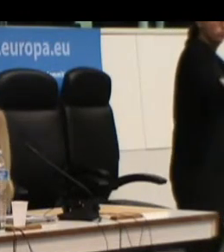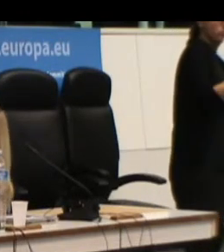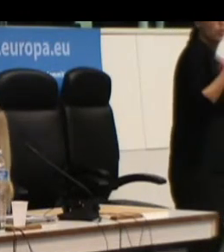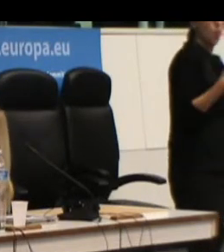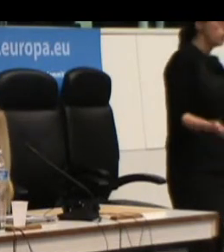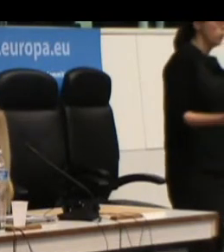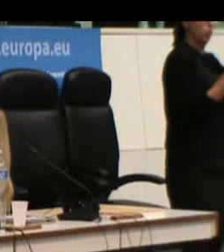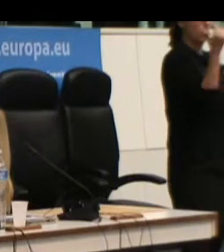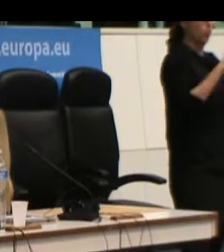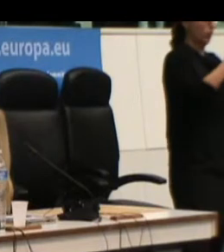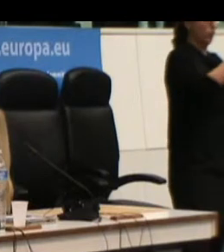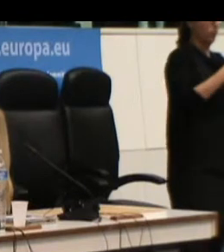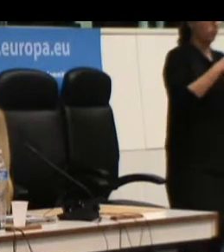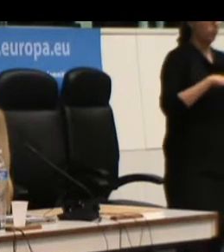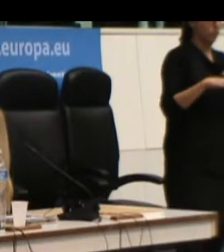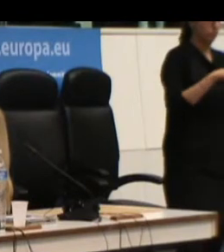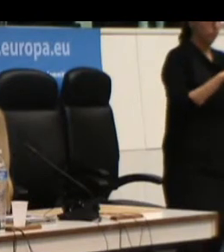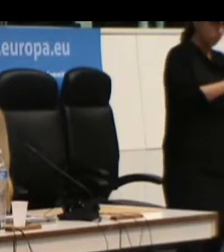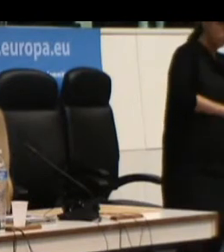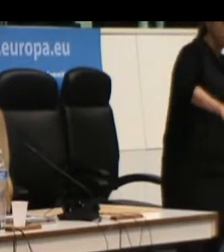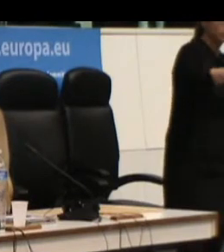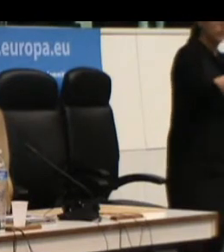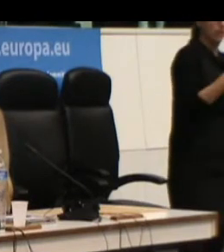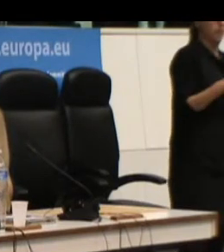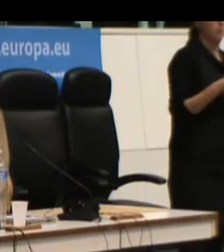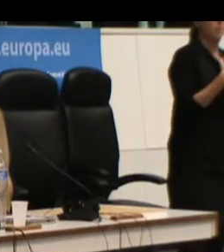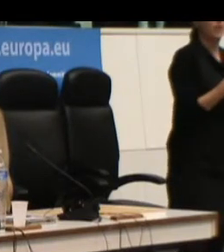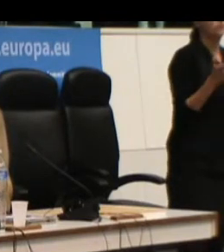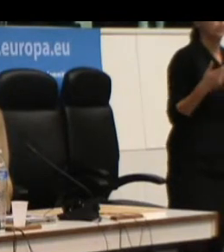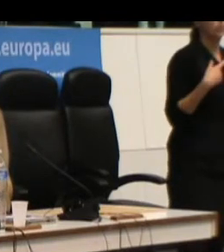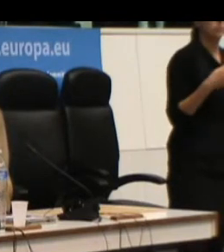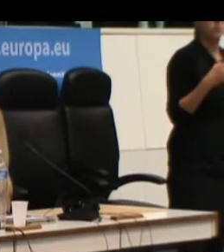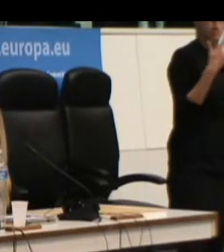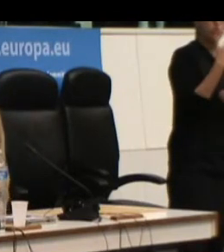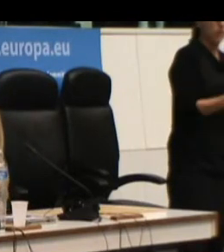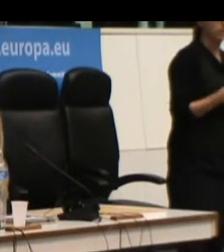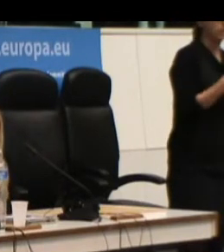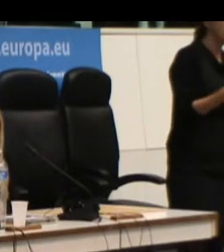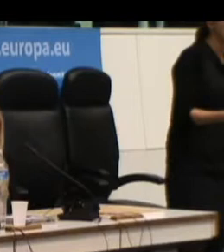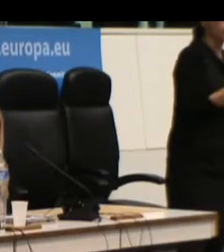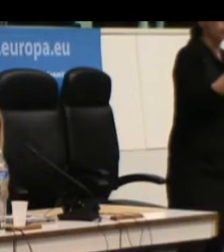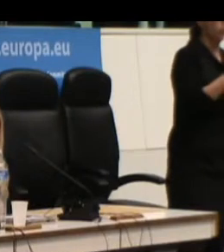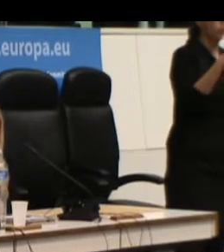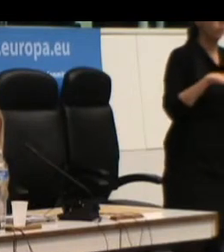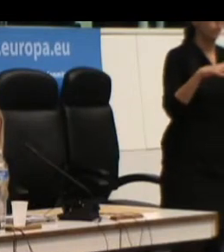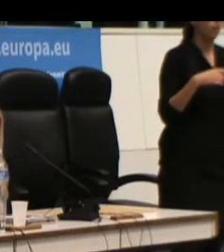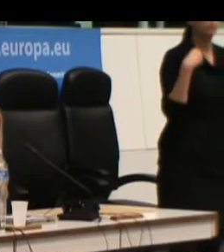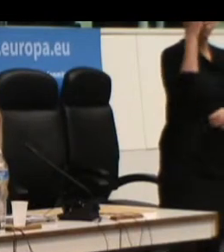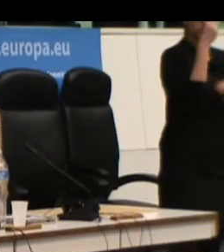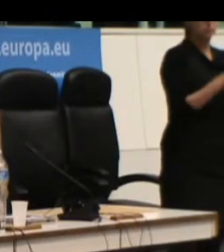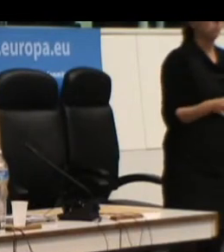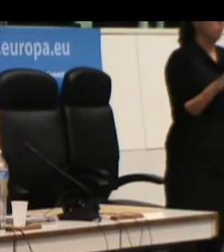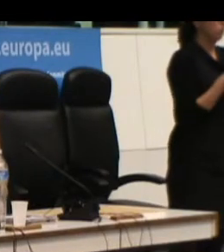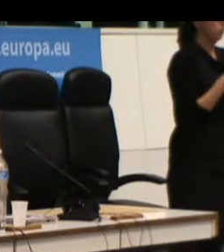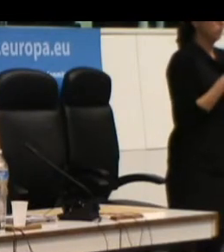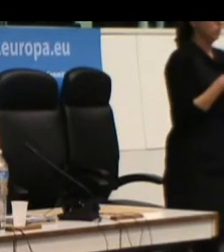new kit across the board, and a guarantee that this kit will be renewed every 3 years. So we feel that that's really very important,